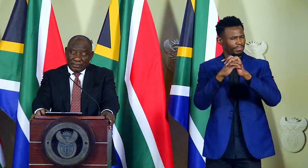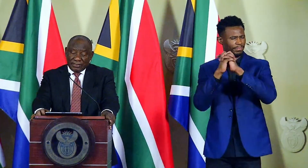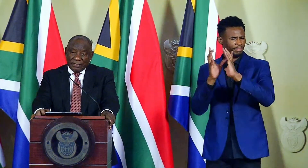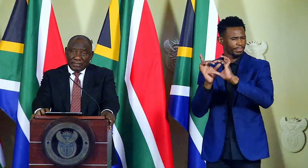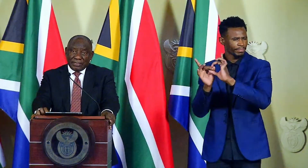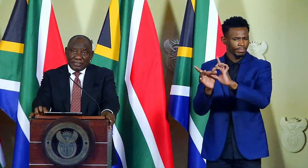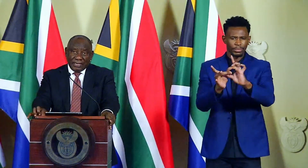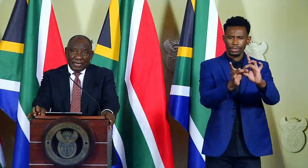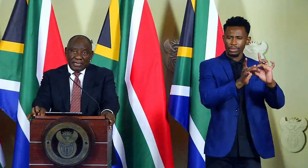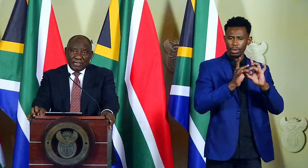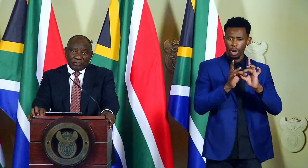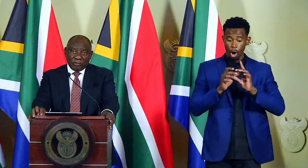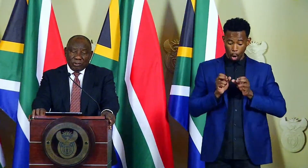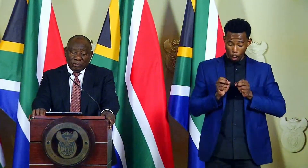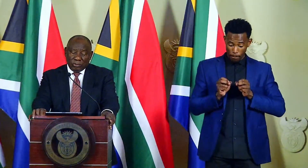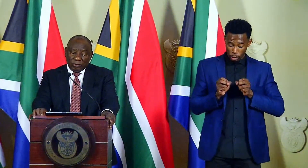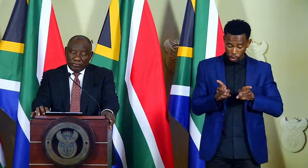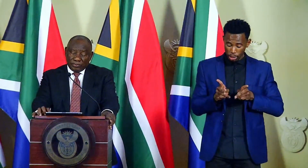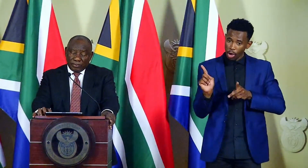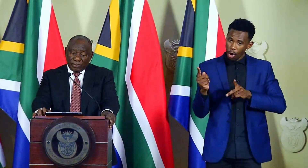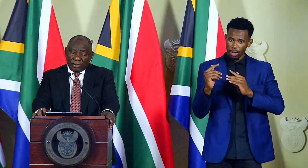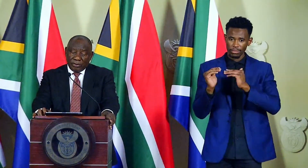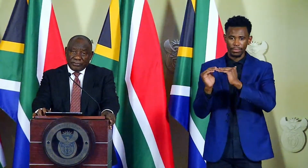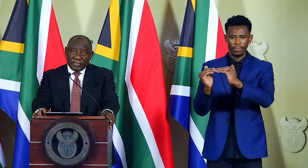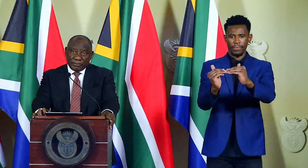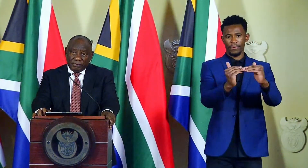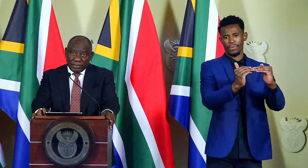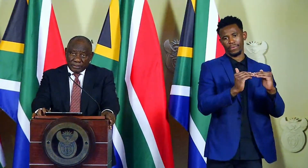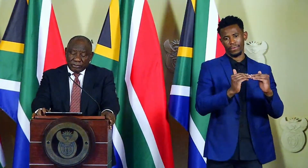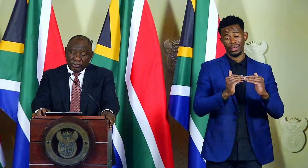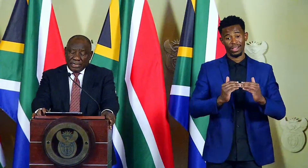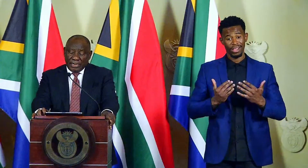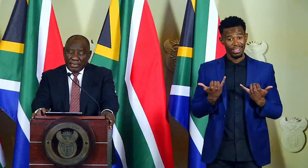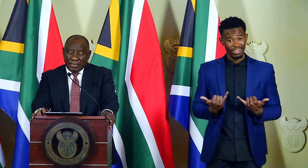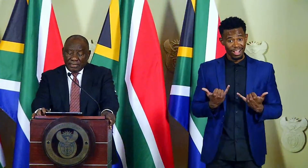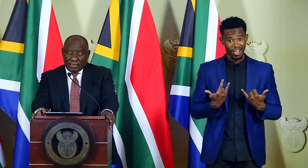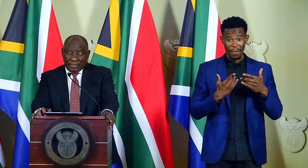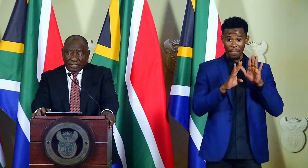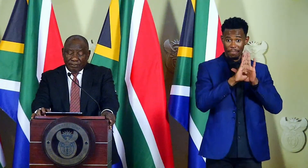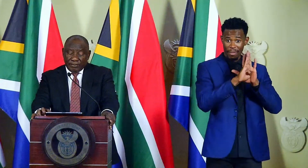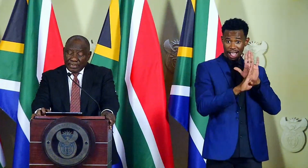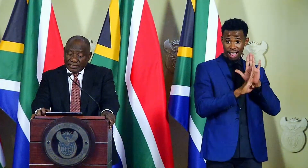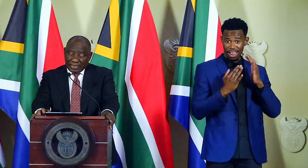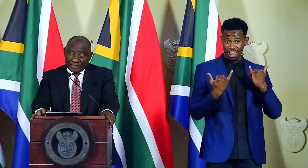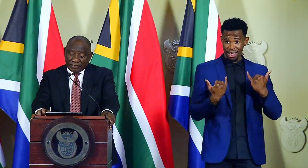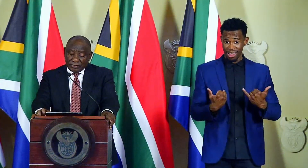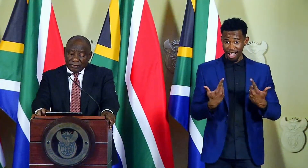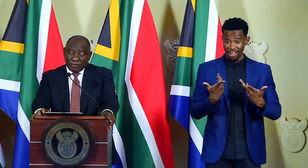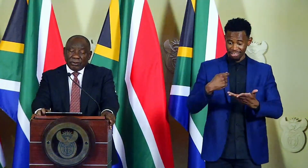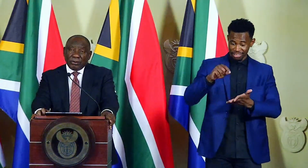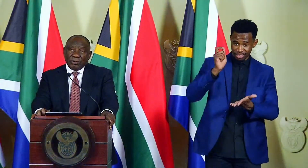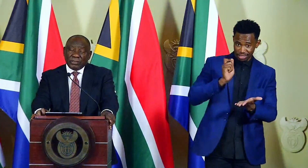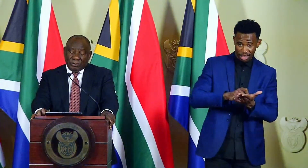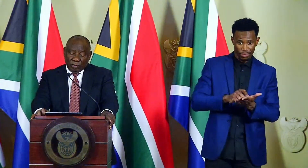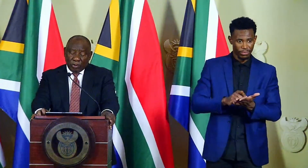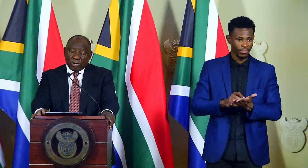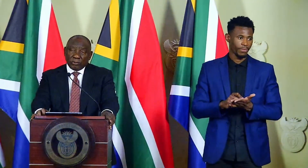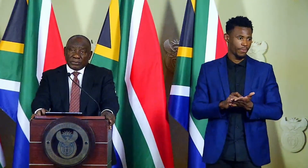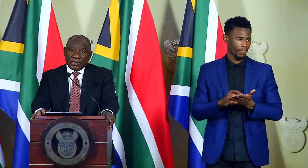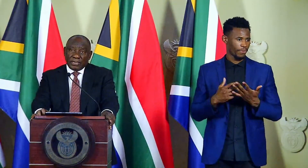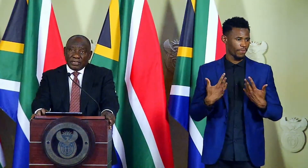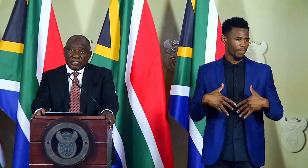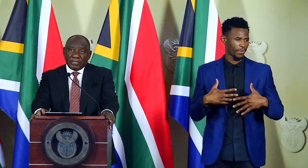opportunities." The signing into law of this bill today brings us all the